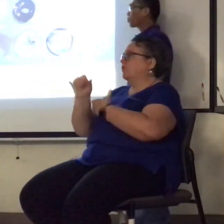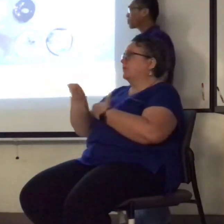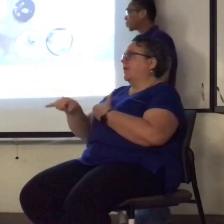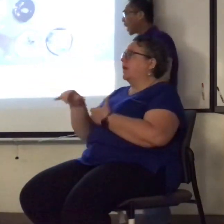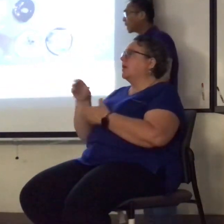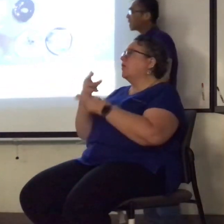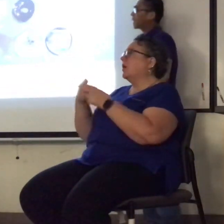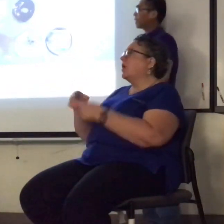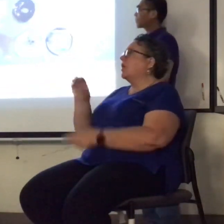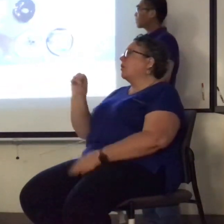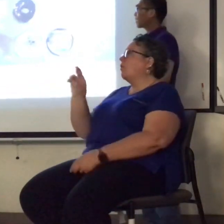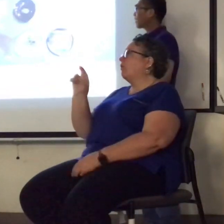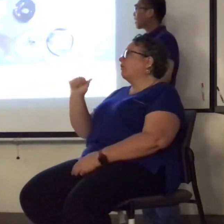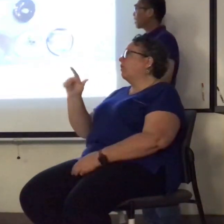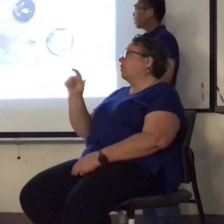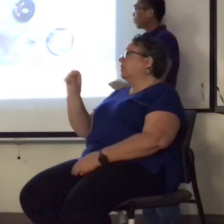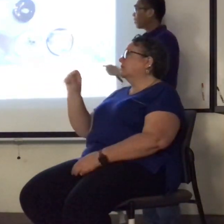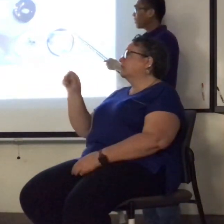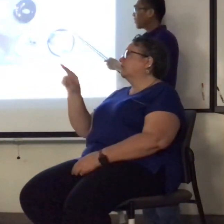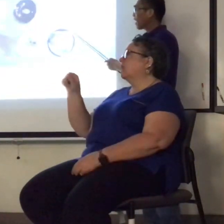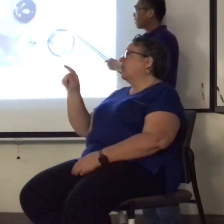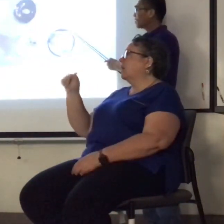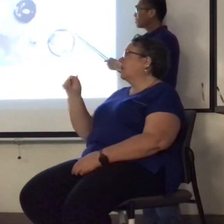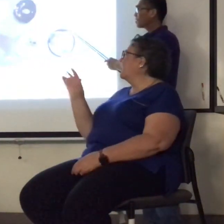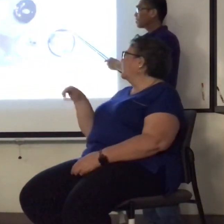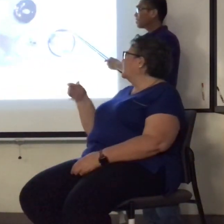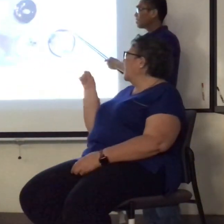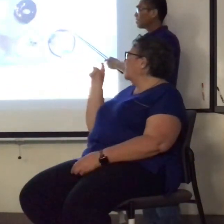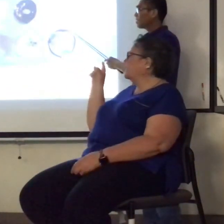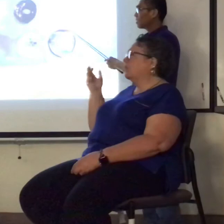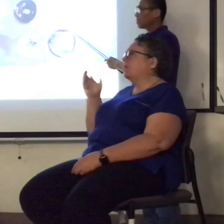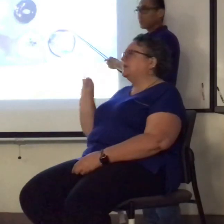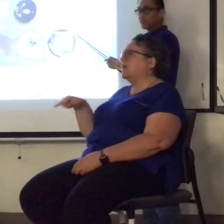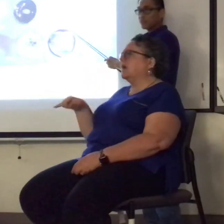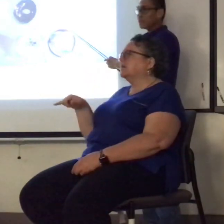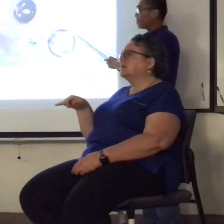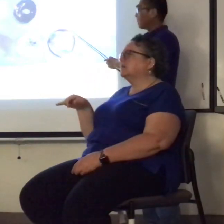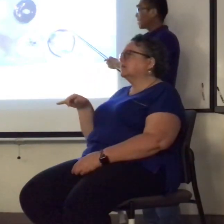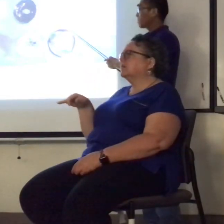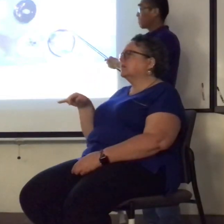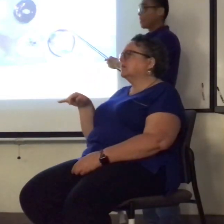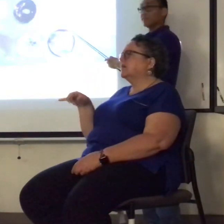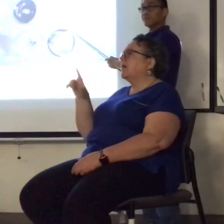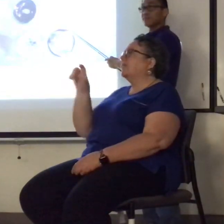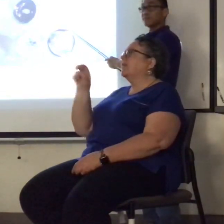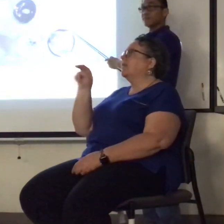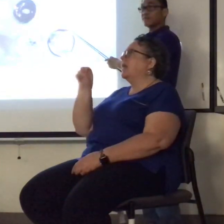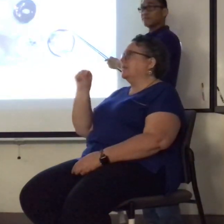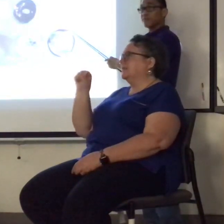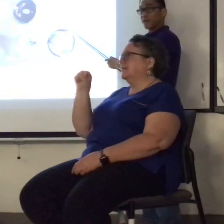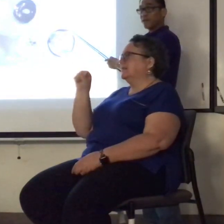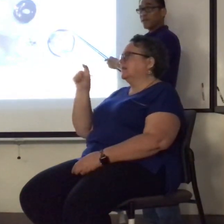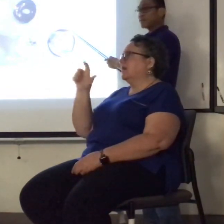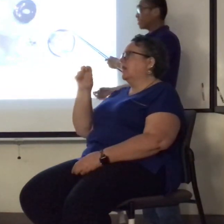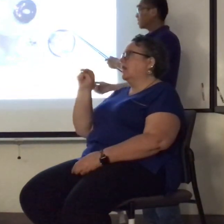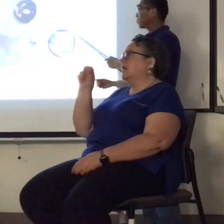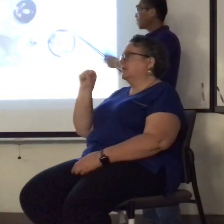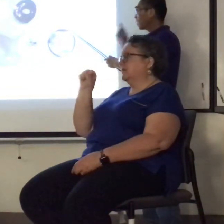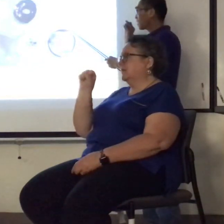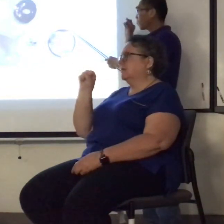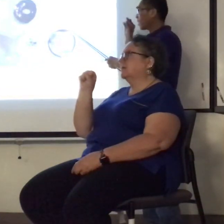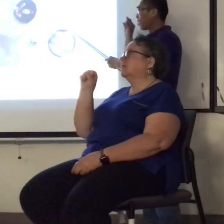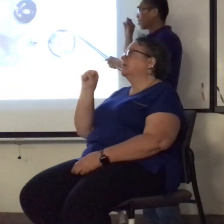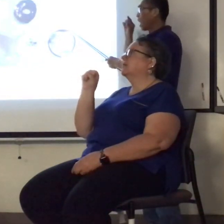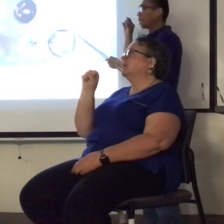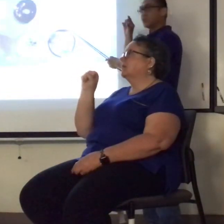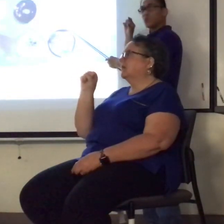it the oral serrata. It kind of looks like that. What do you think that is? That's the lens. Okay,